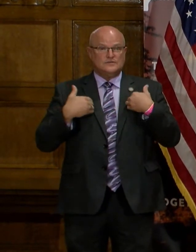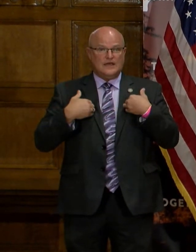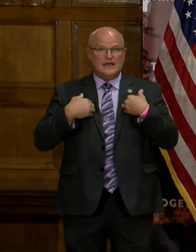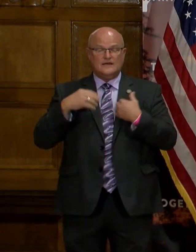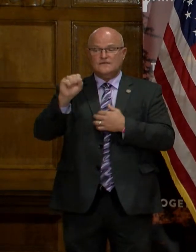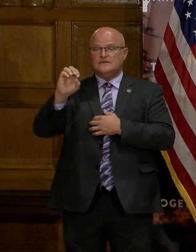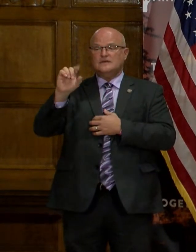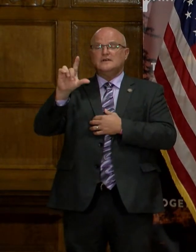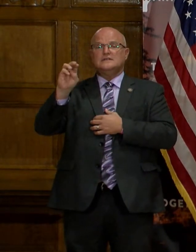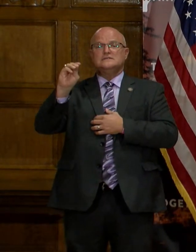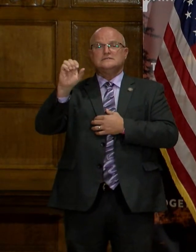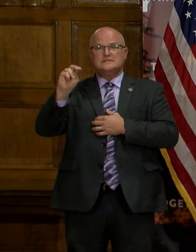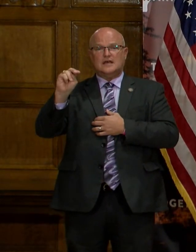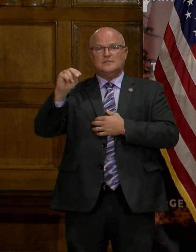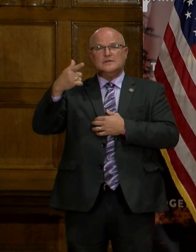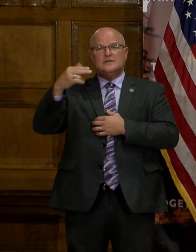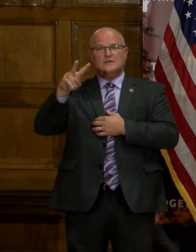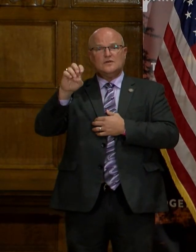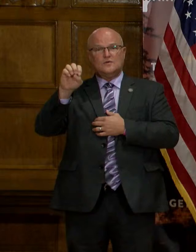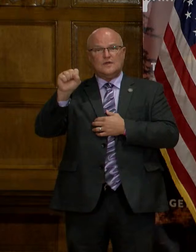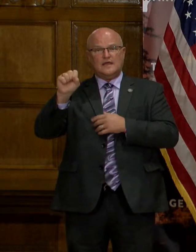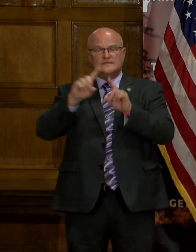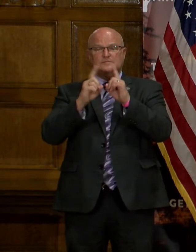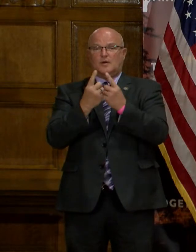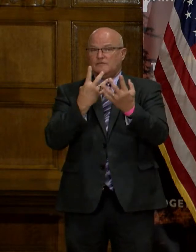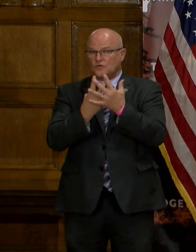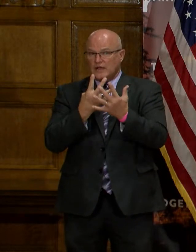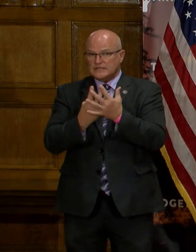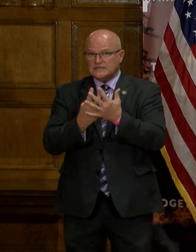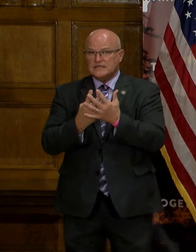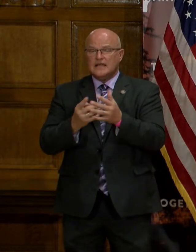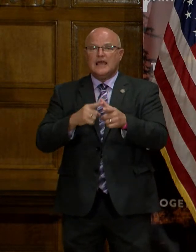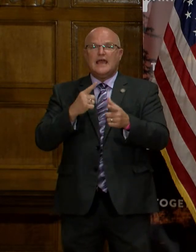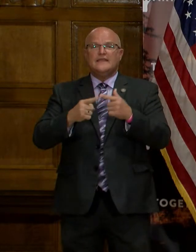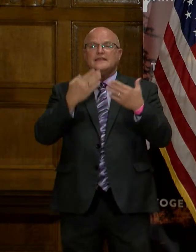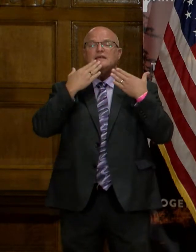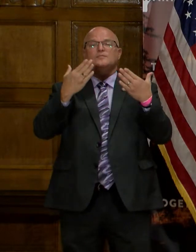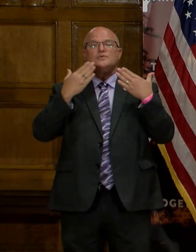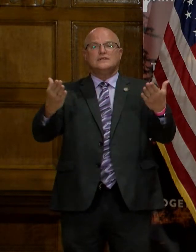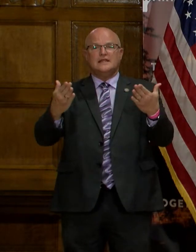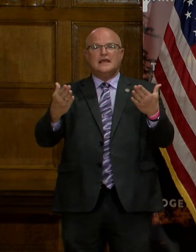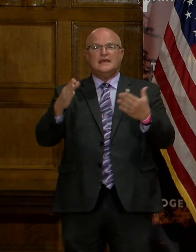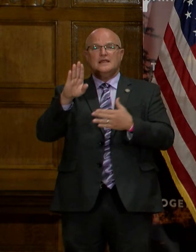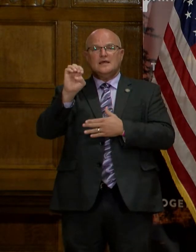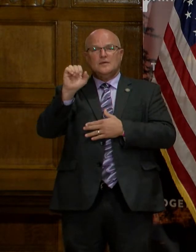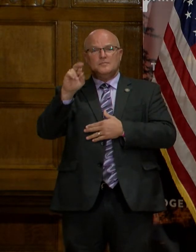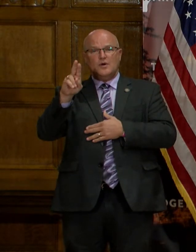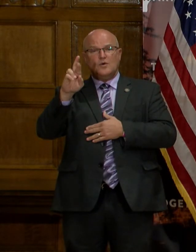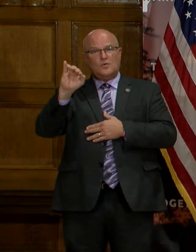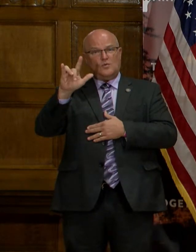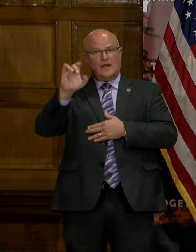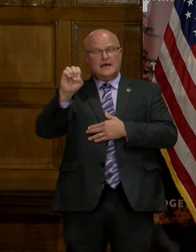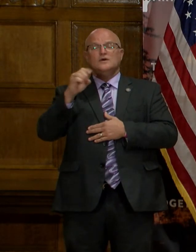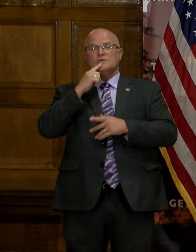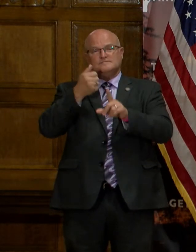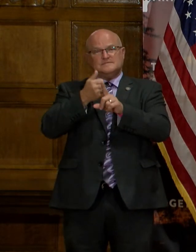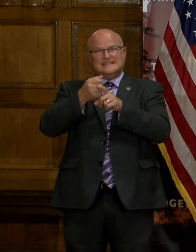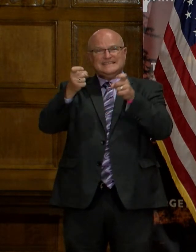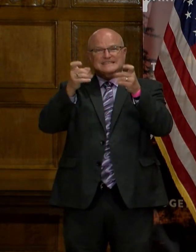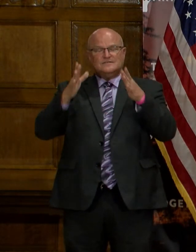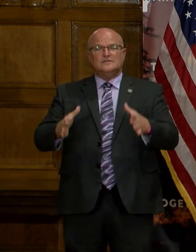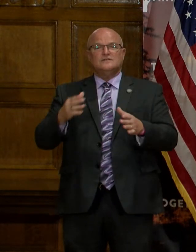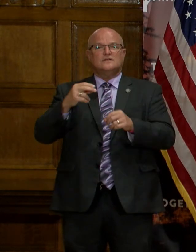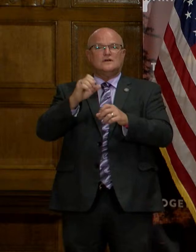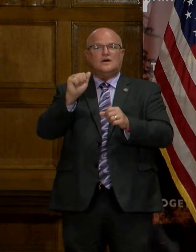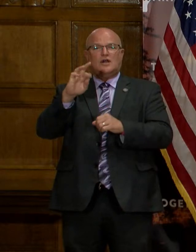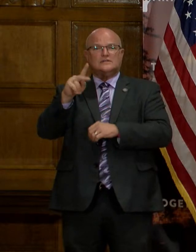have Solomon Graves, our Secretary of the Department of Corrections, and then I'm very much appreciative of Bo Ryle, who is the Executive Director of the